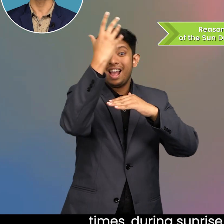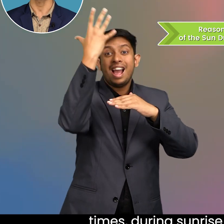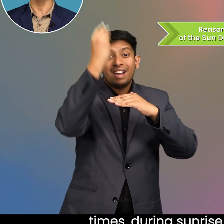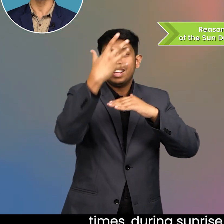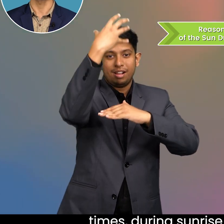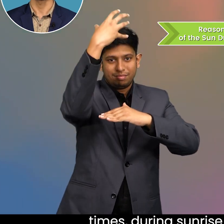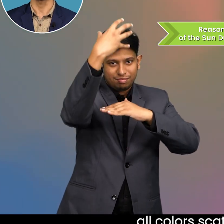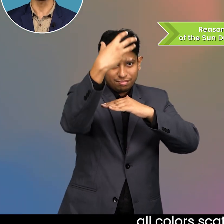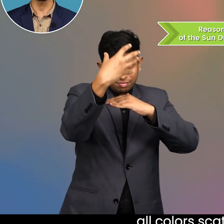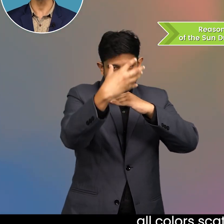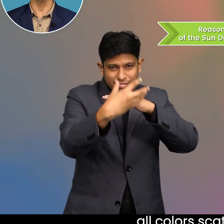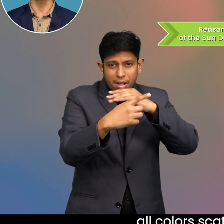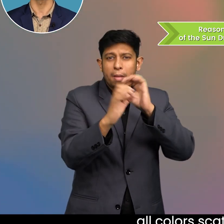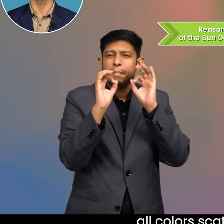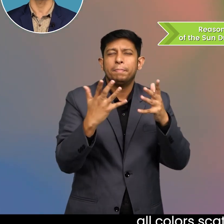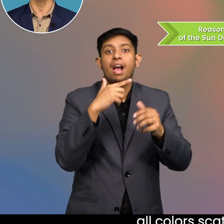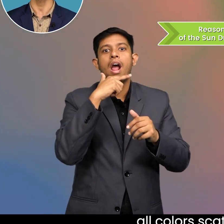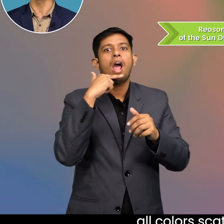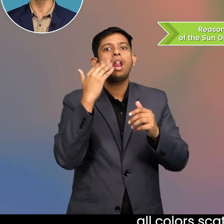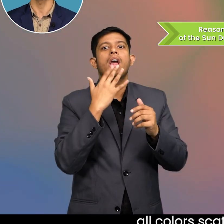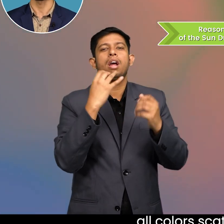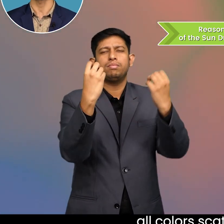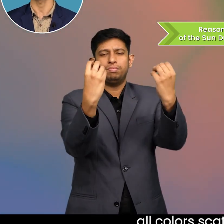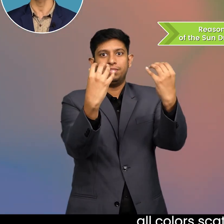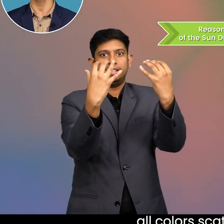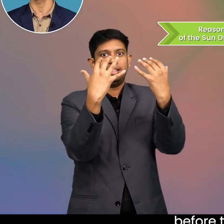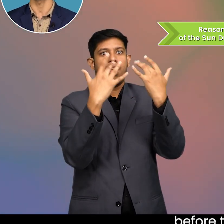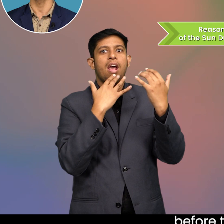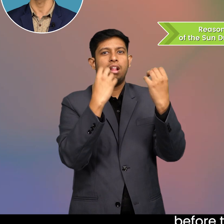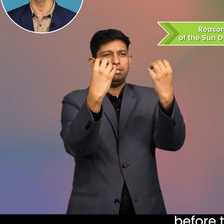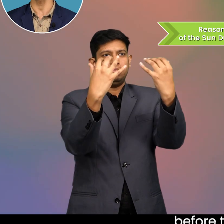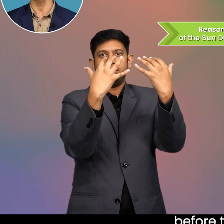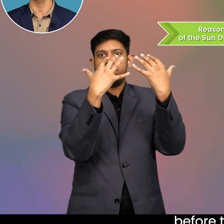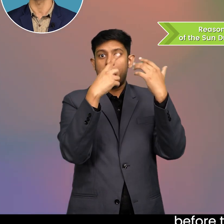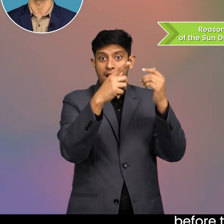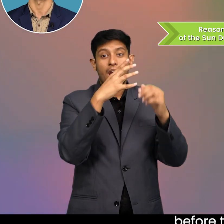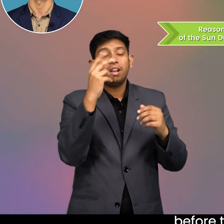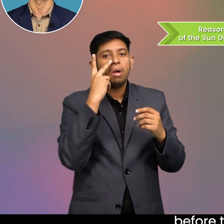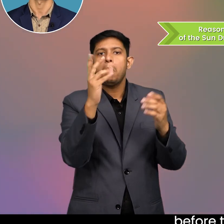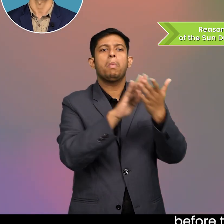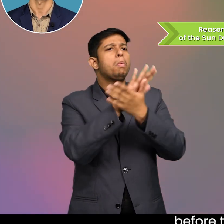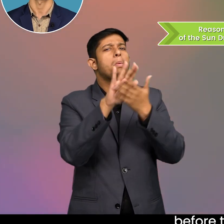except red light, all colors scatter more and vanish before they reach you.